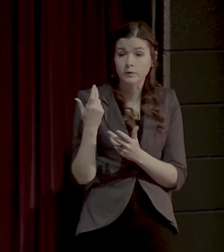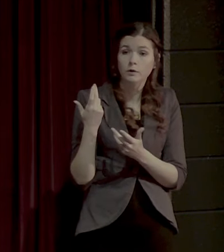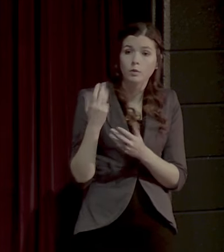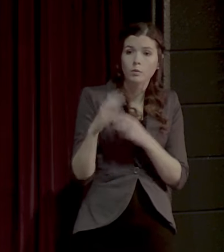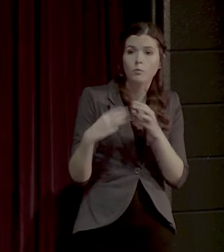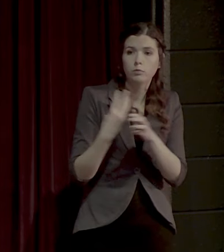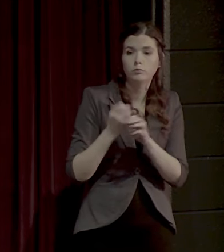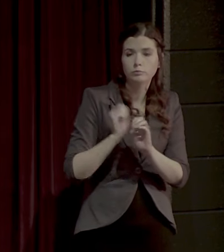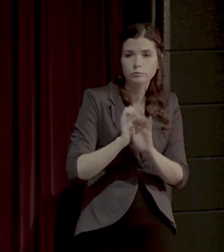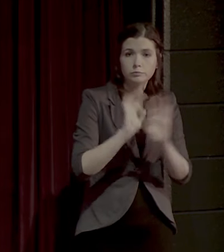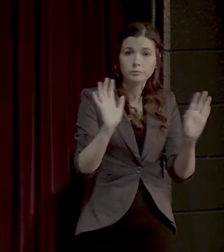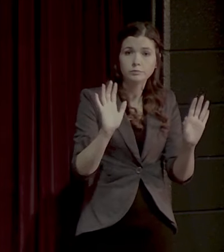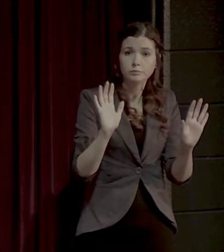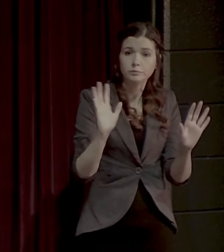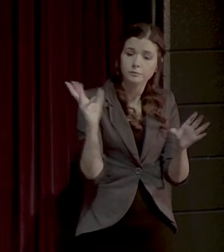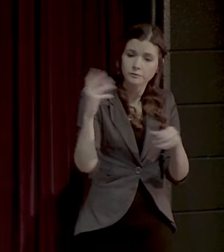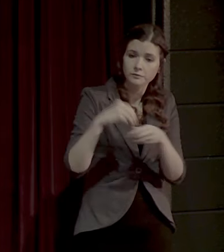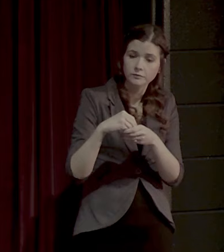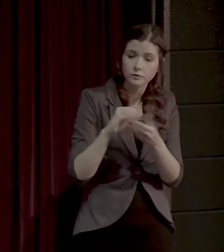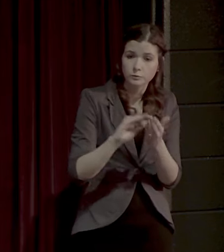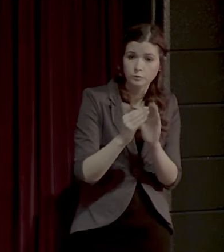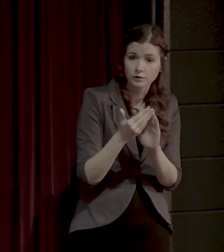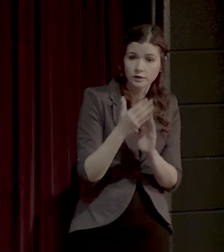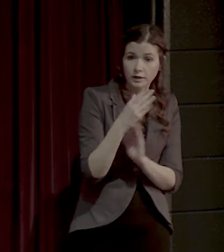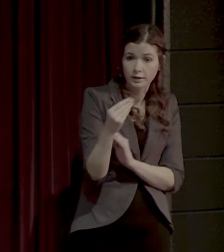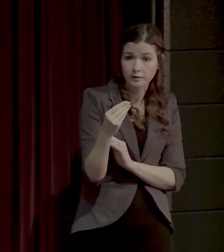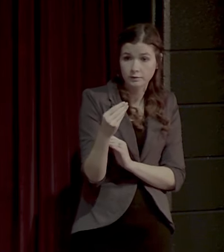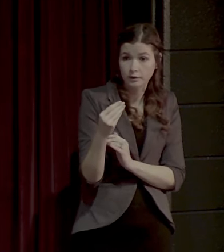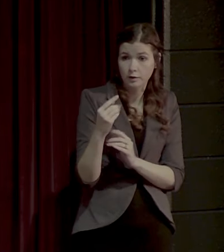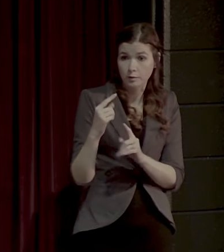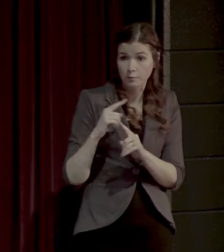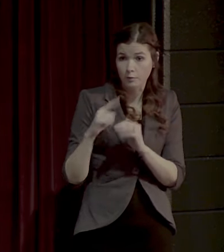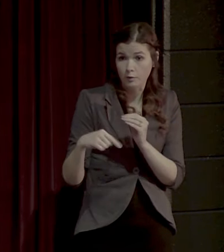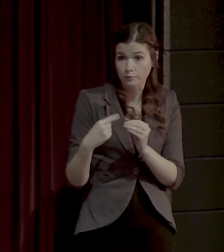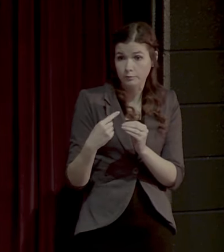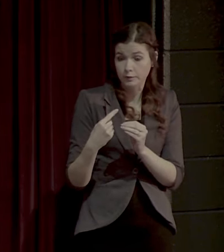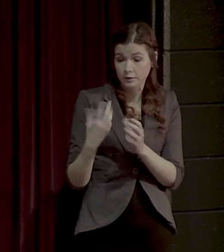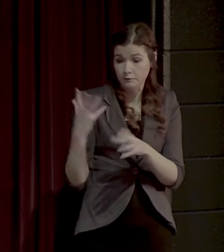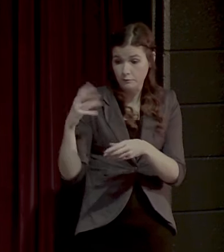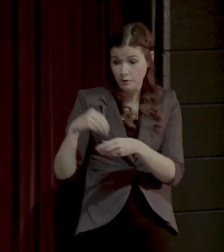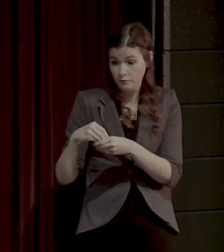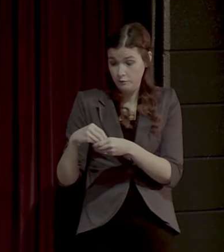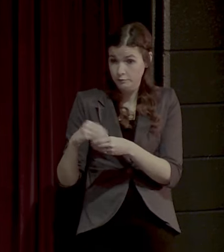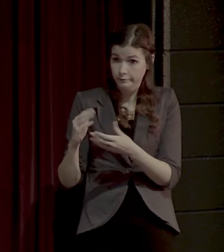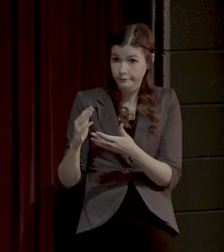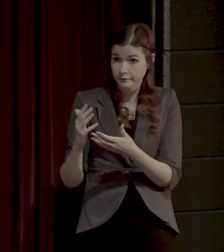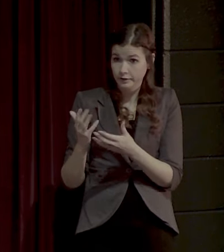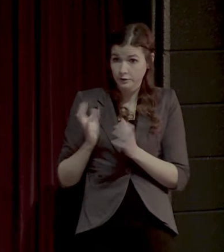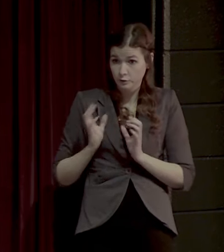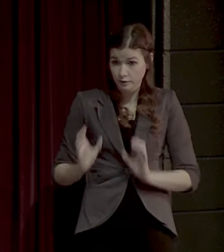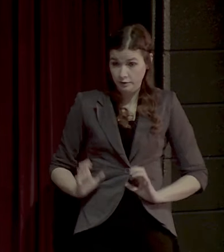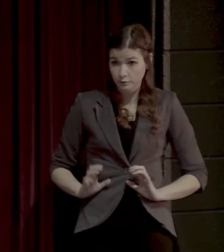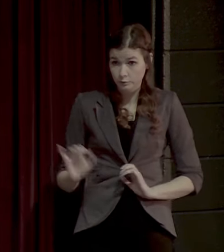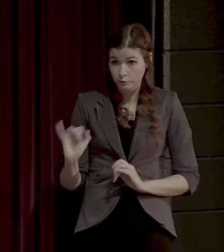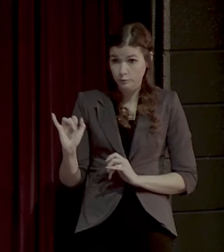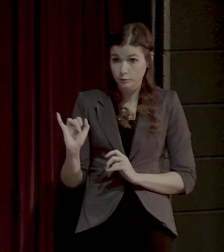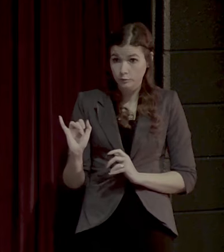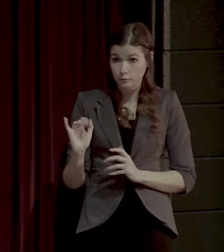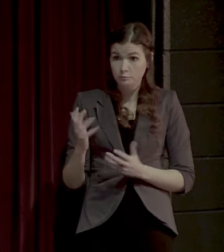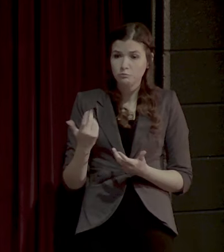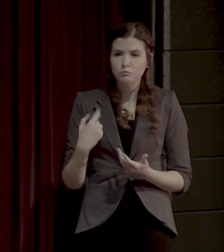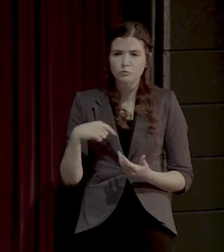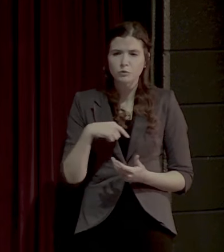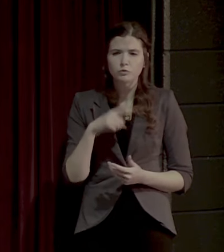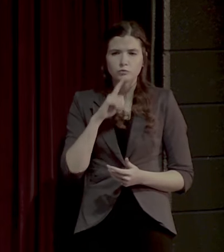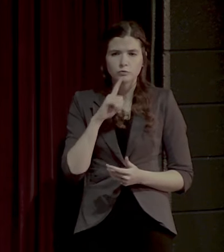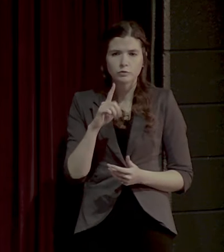involved as a community member and an engaged citizen. We're confident that LRSC has